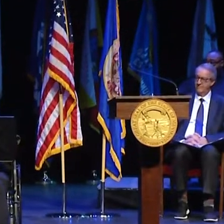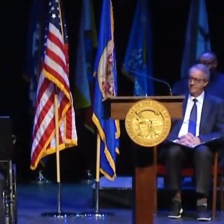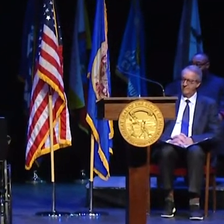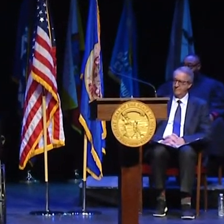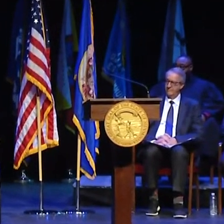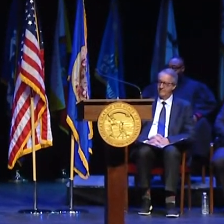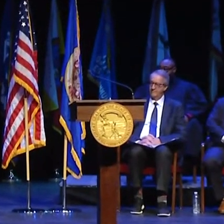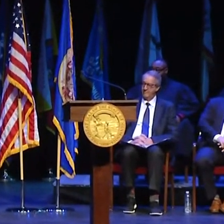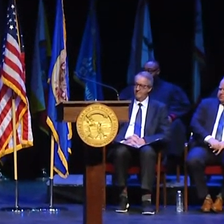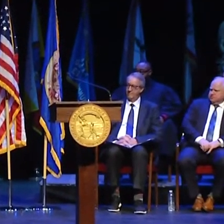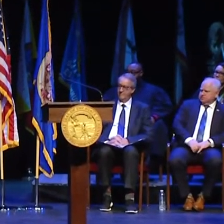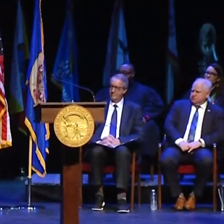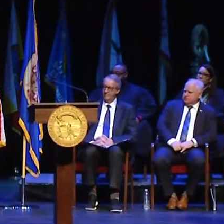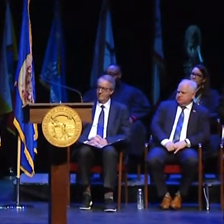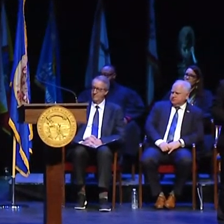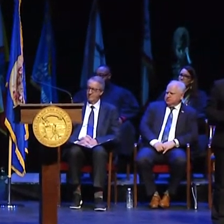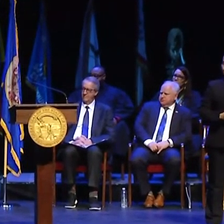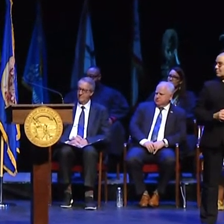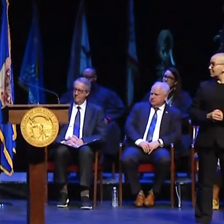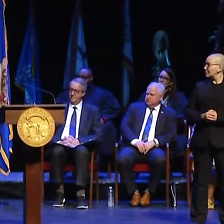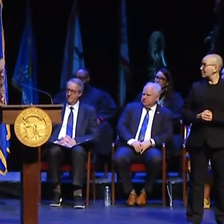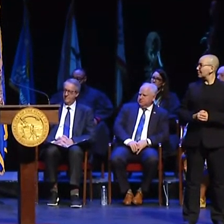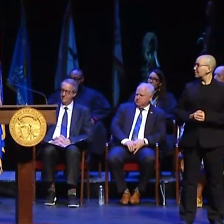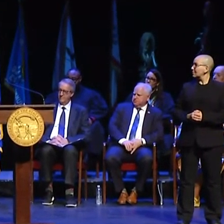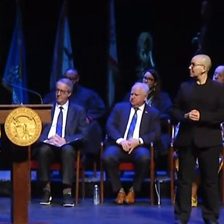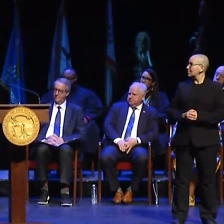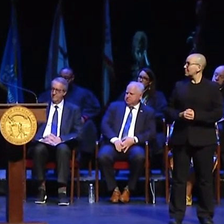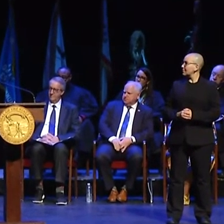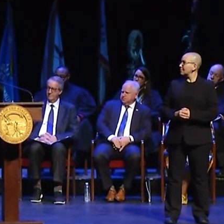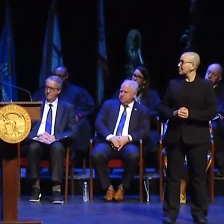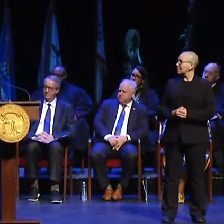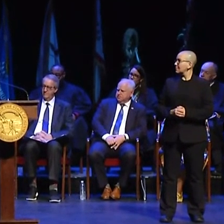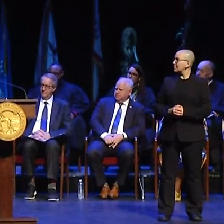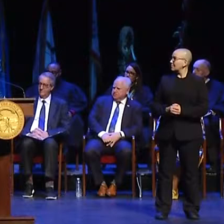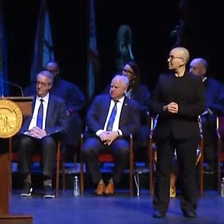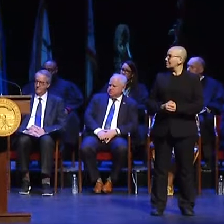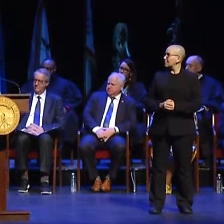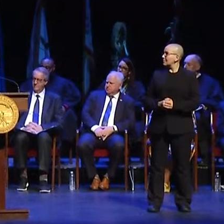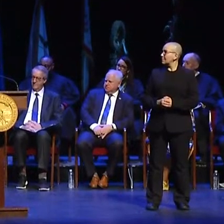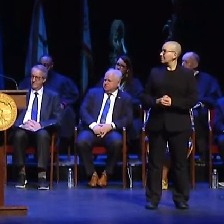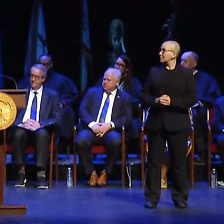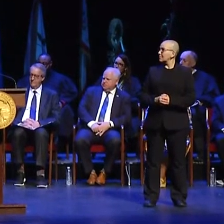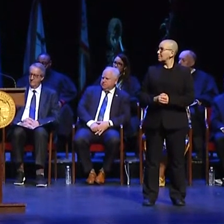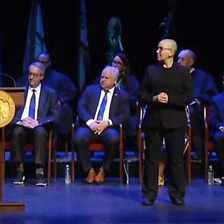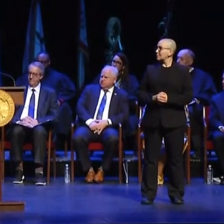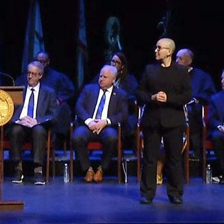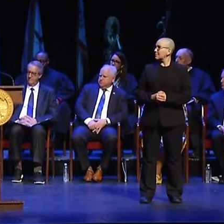Thank you.